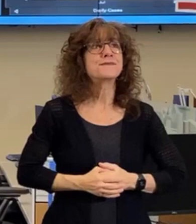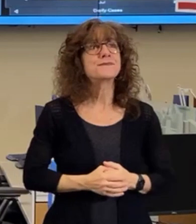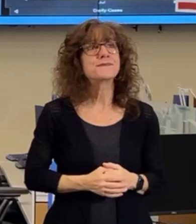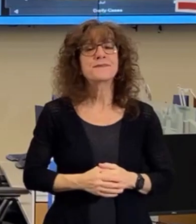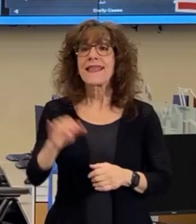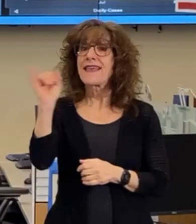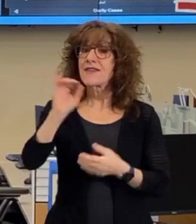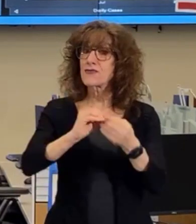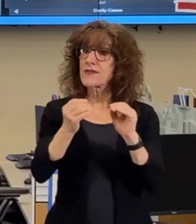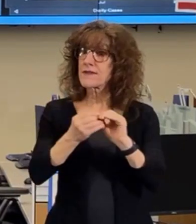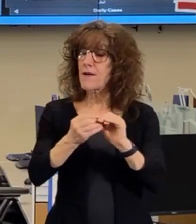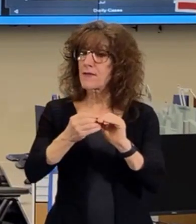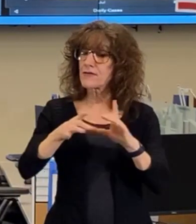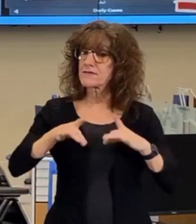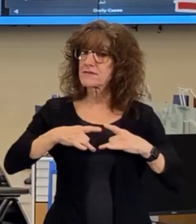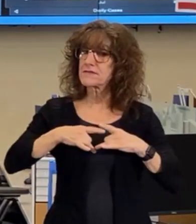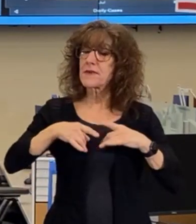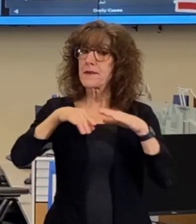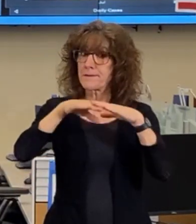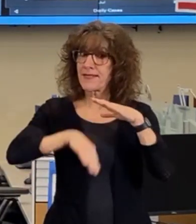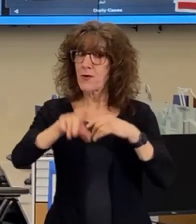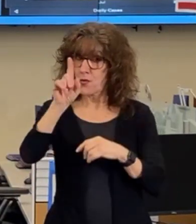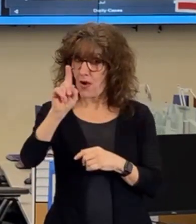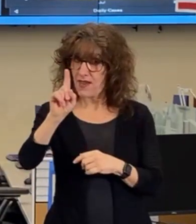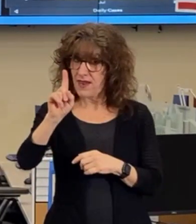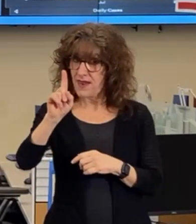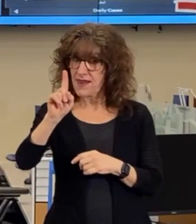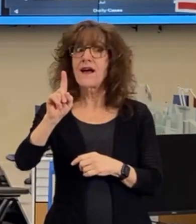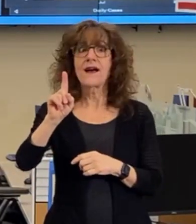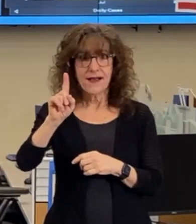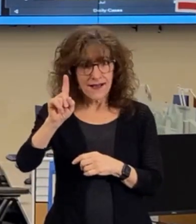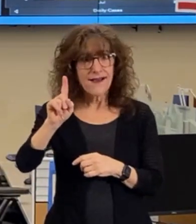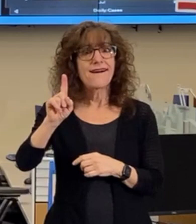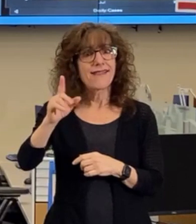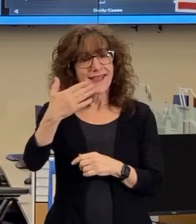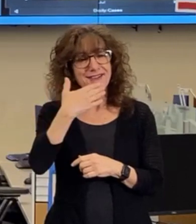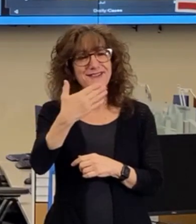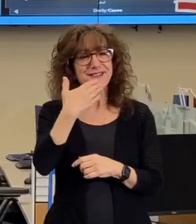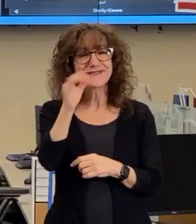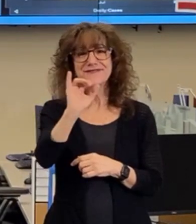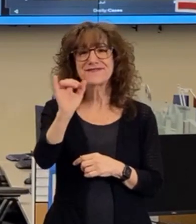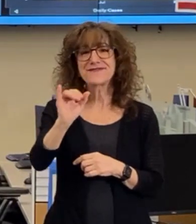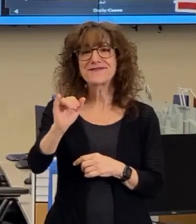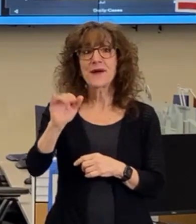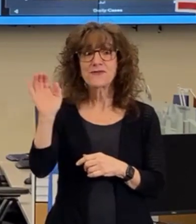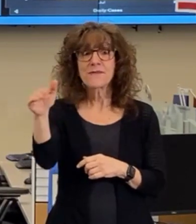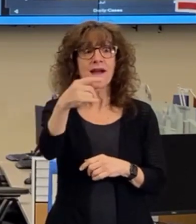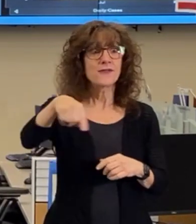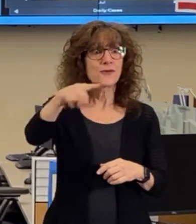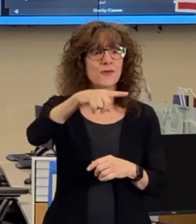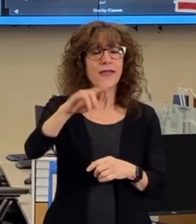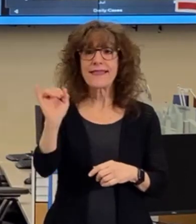The infection rate is still below 1, and that's also a good sign. As a reminder,